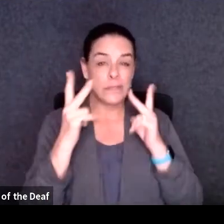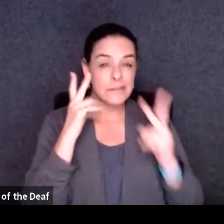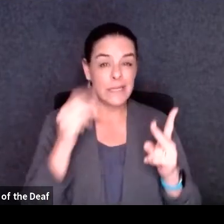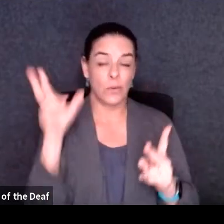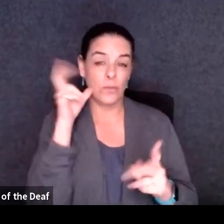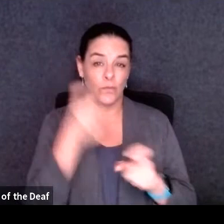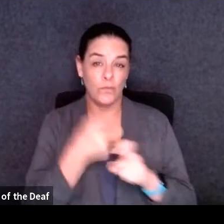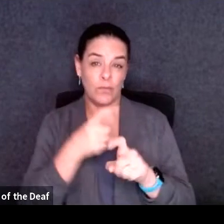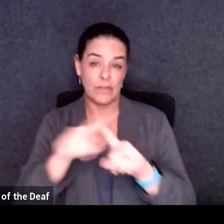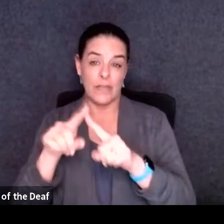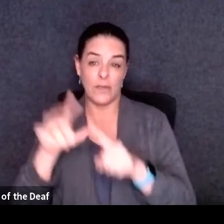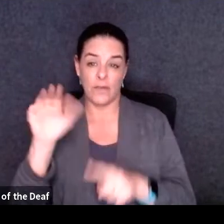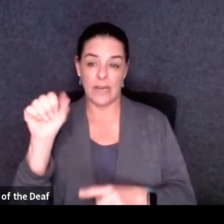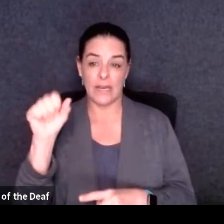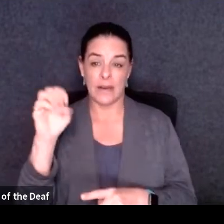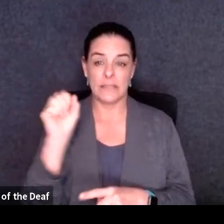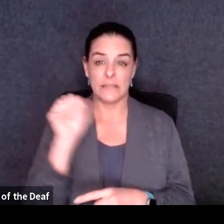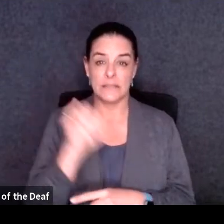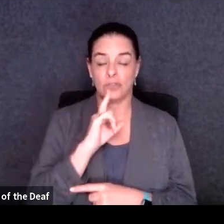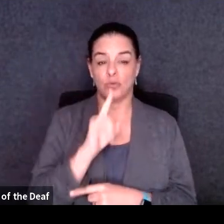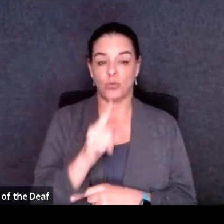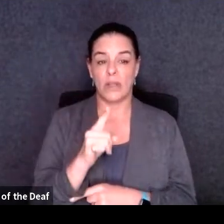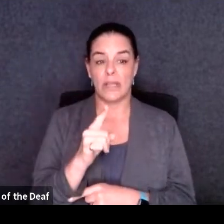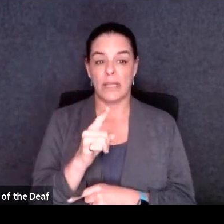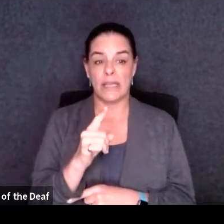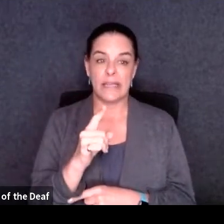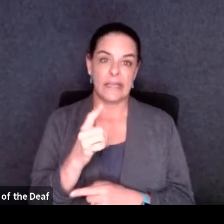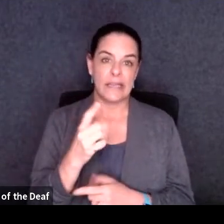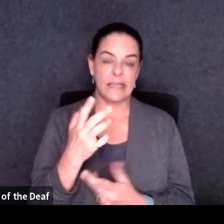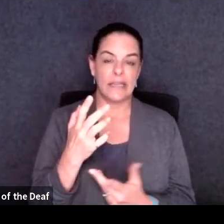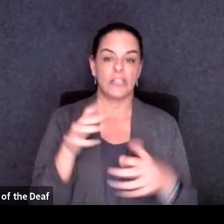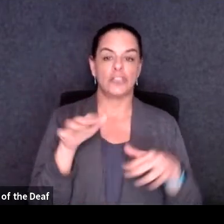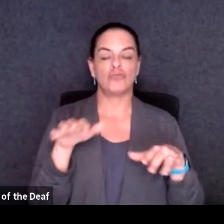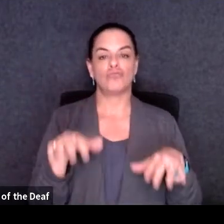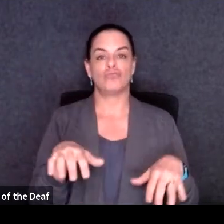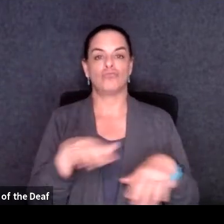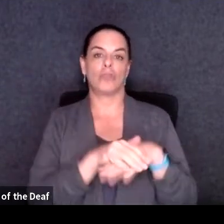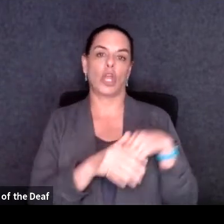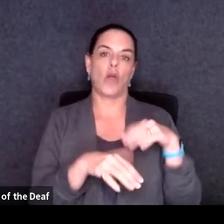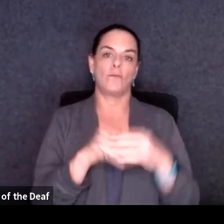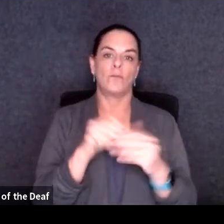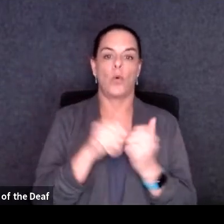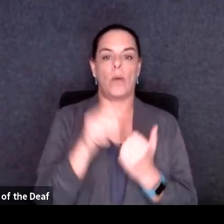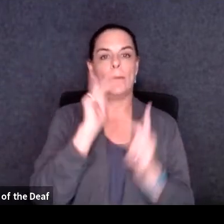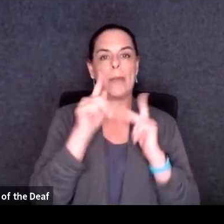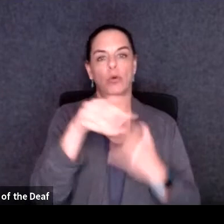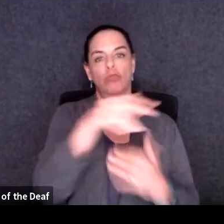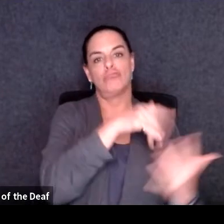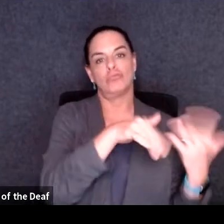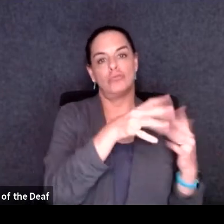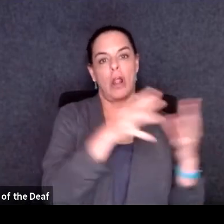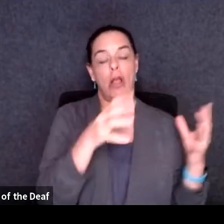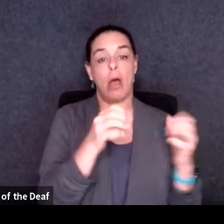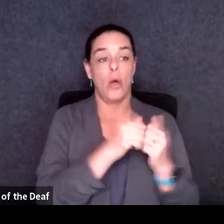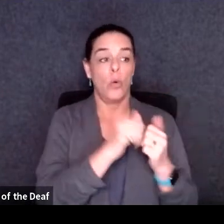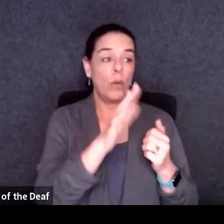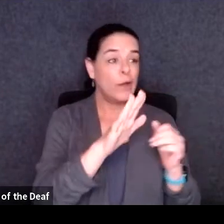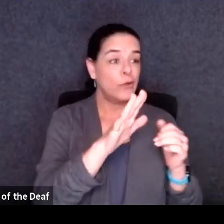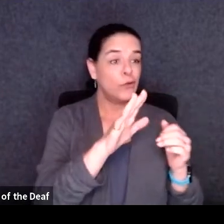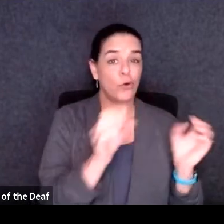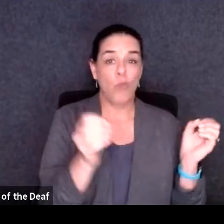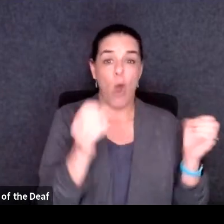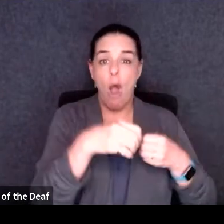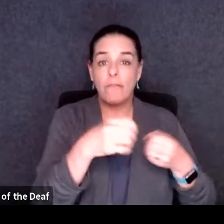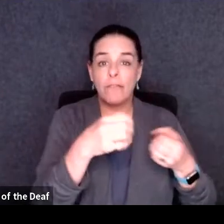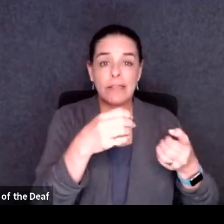cases is really the getting comfortable with people that you're around a lot, whether it's your office mates or your friends,